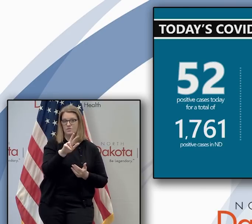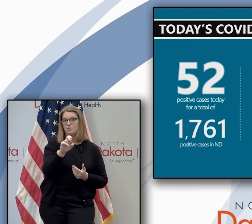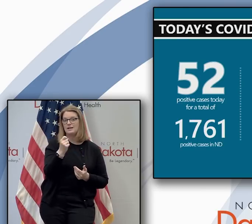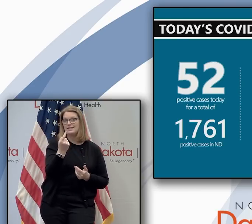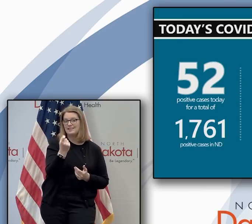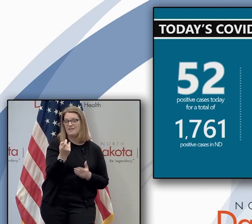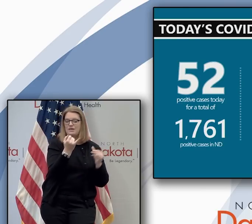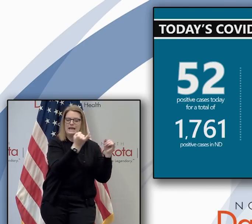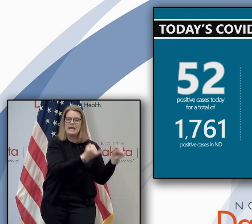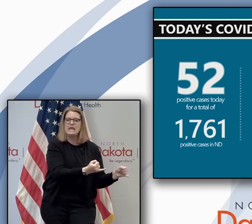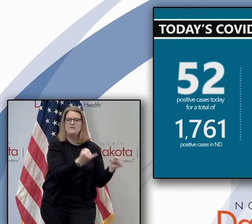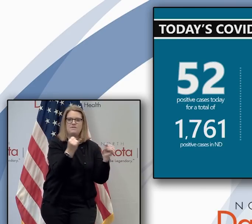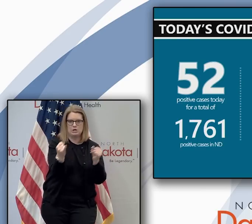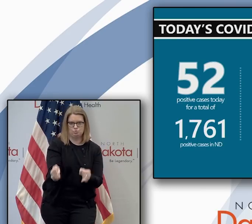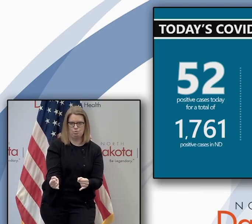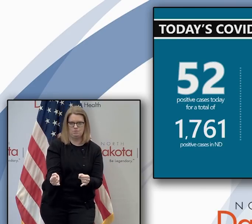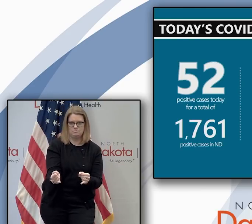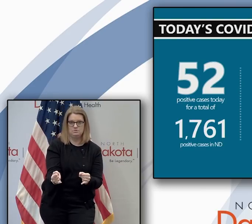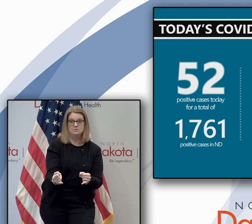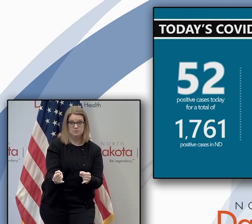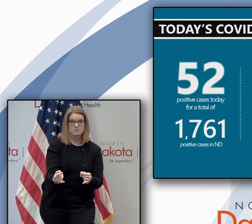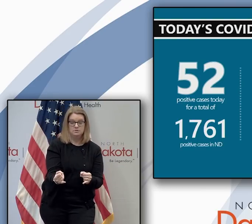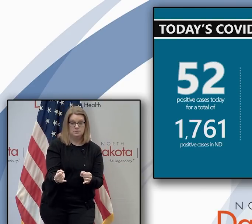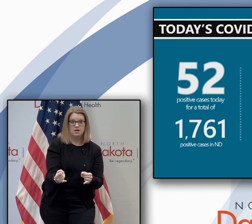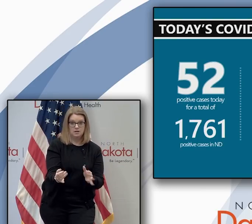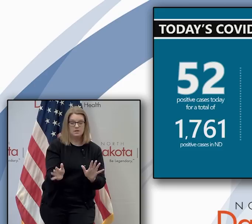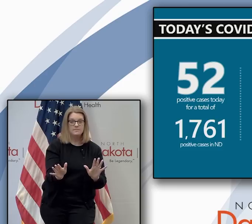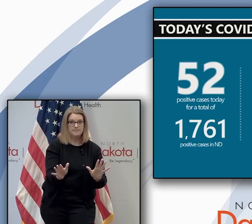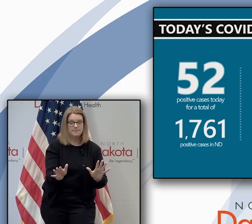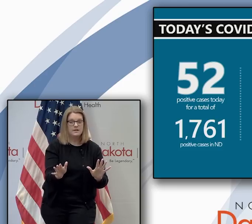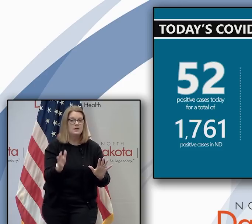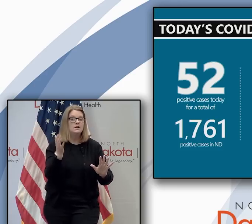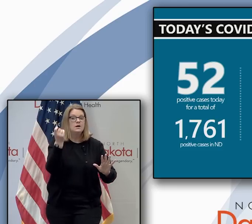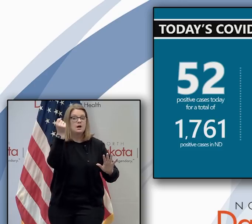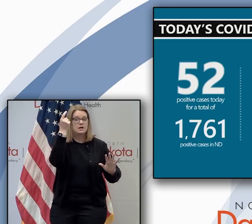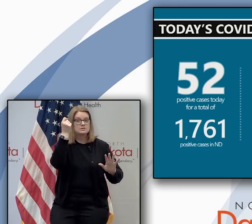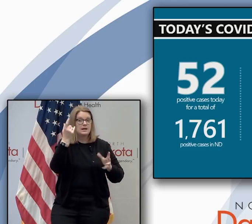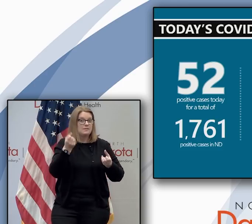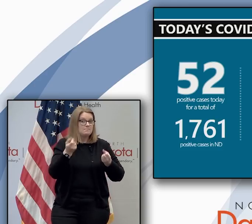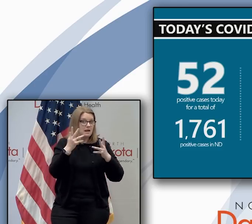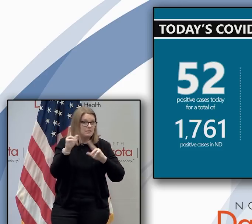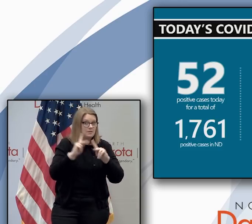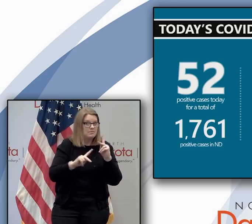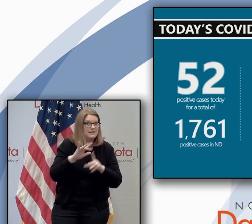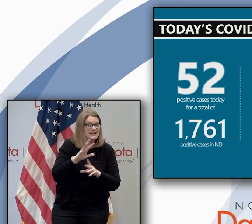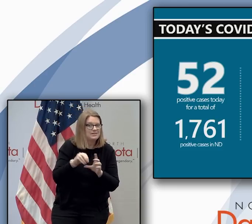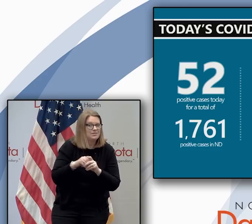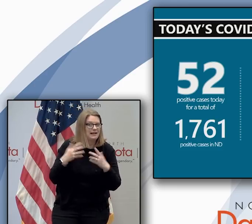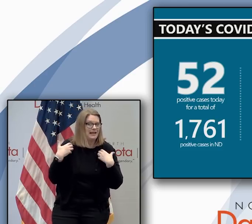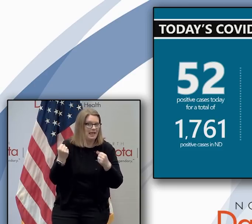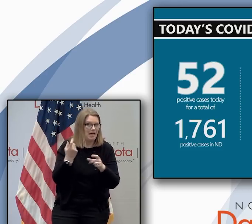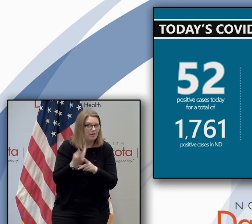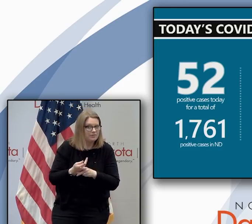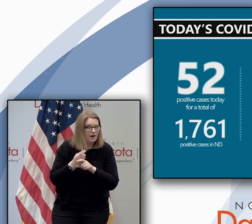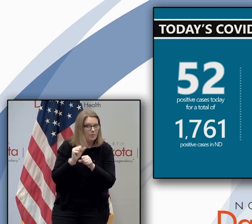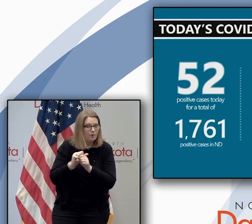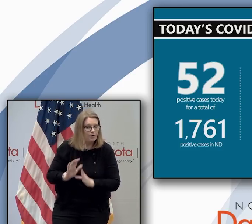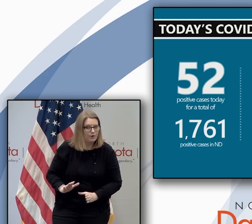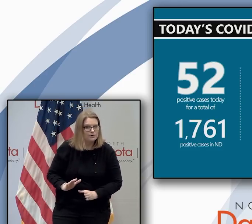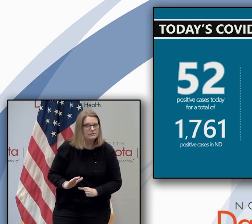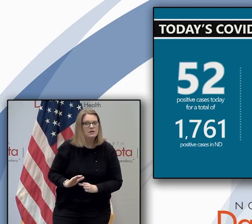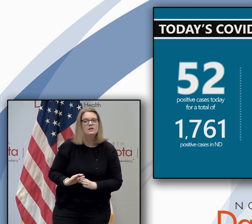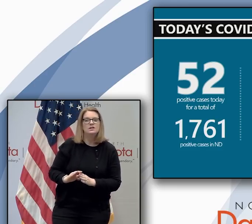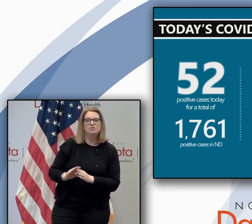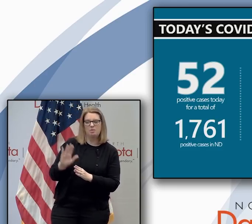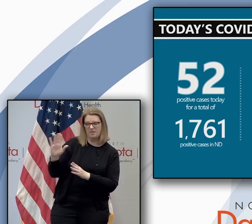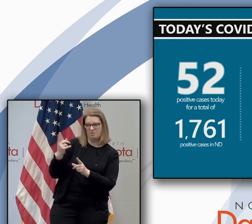51,311 individuals. Because we have many people, including healthcare workers in regular medical settings.